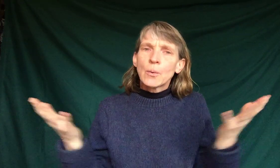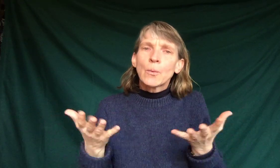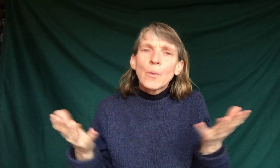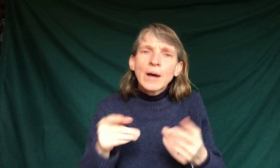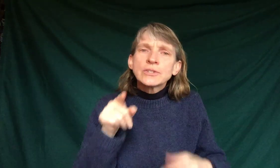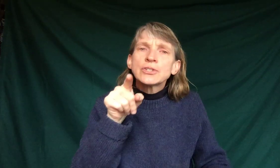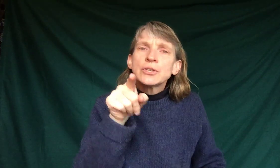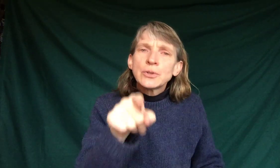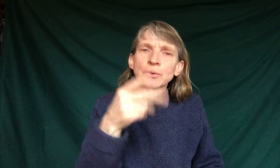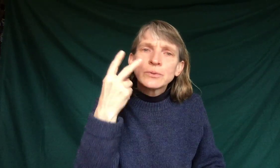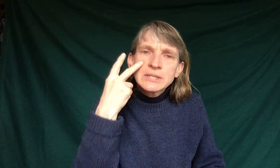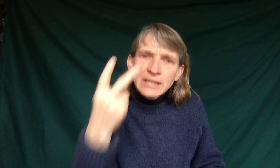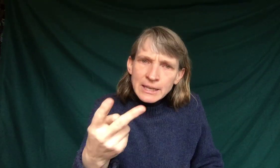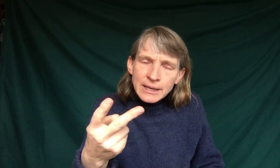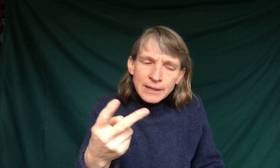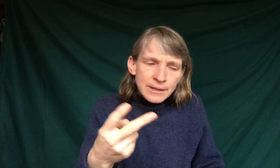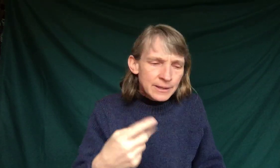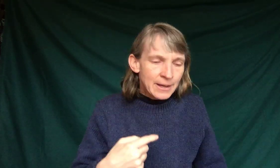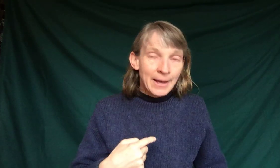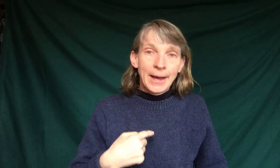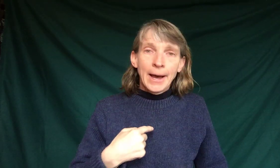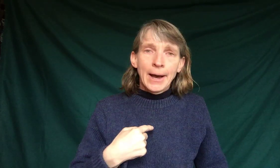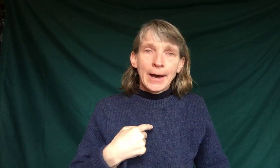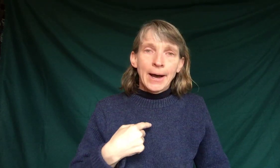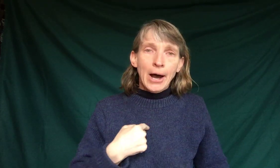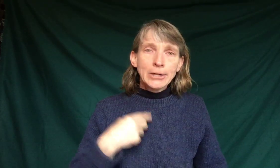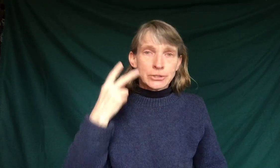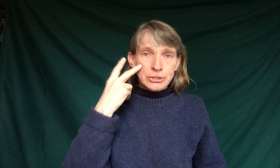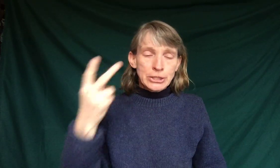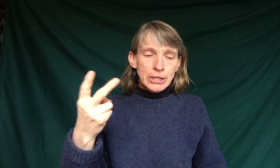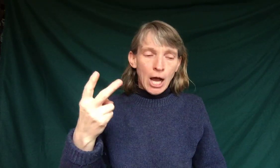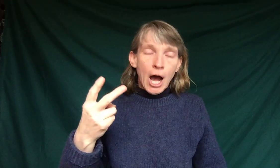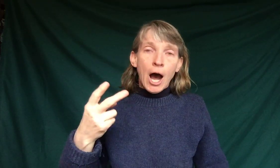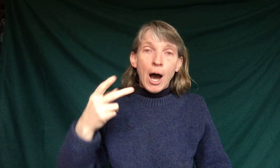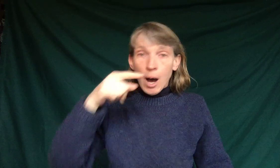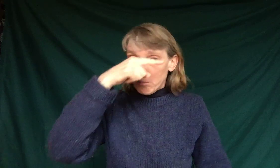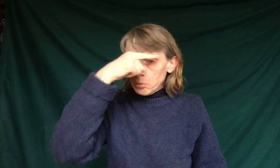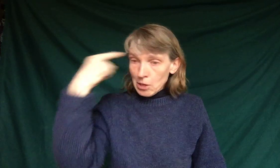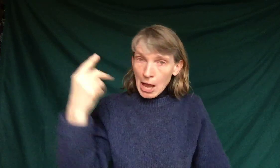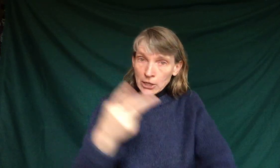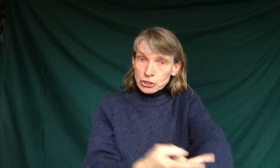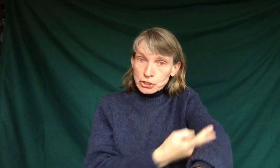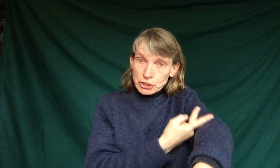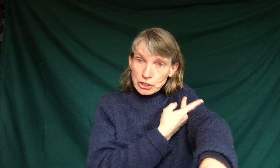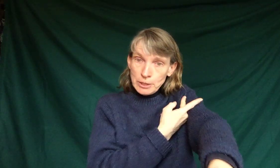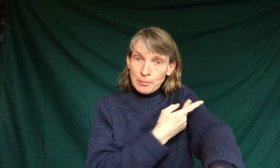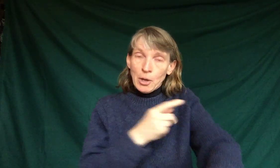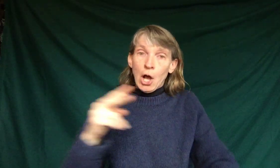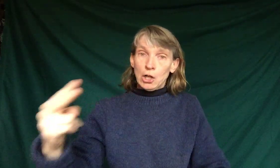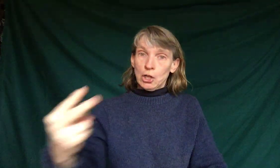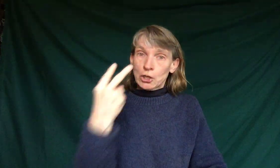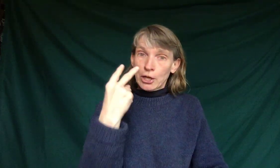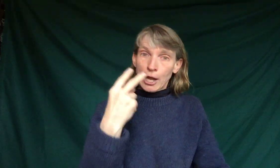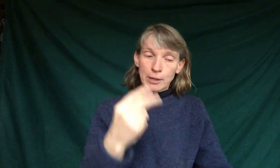what do you see? I see a black sheep looking at